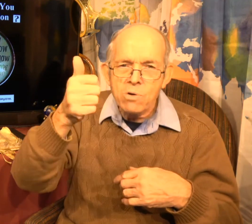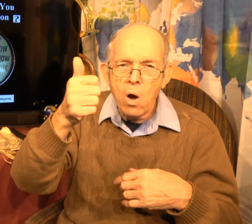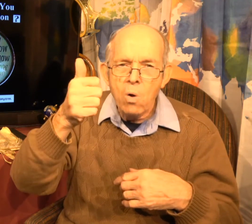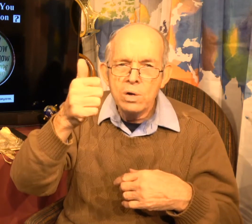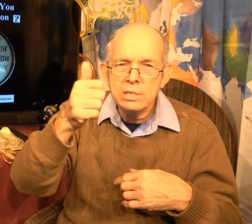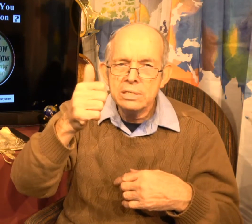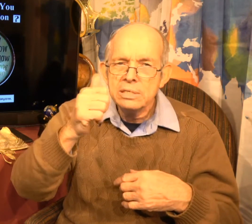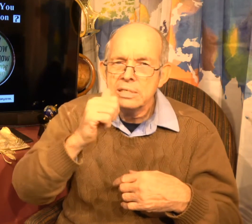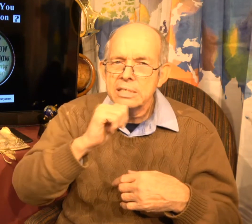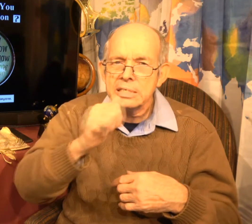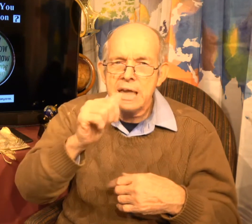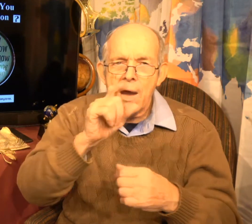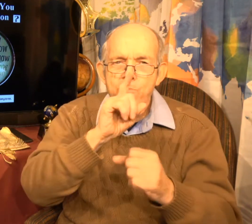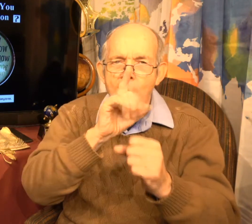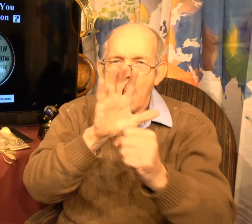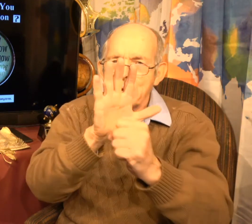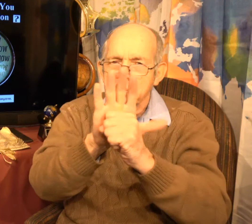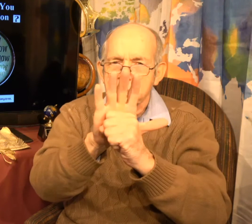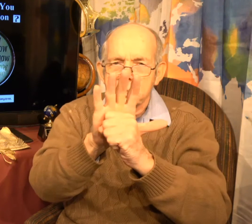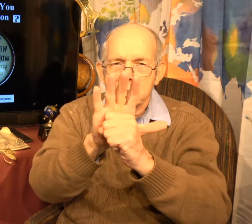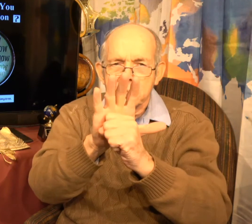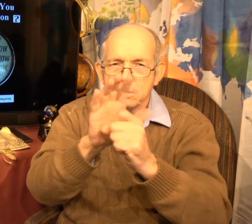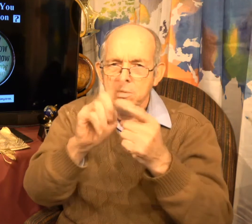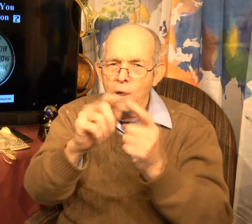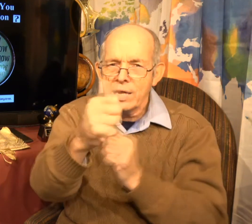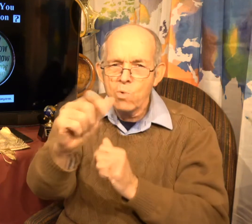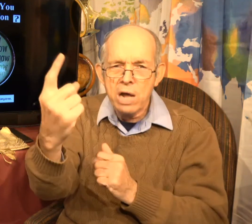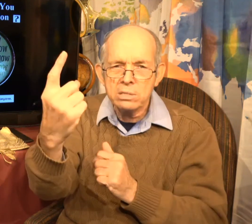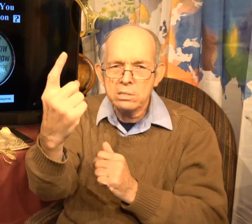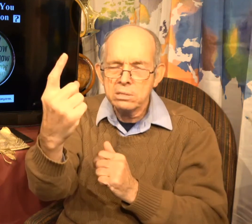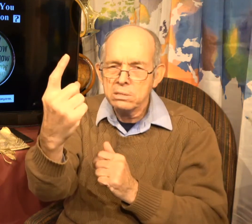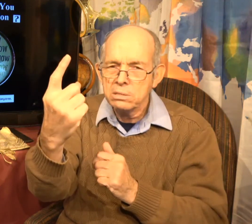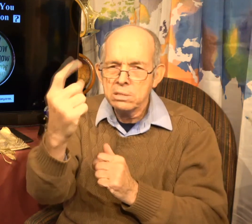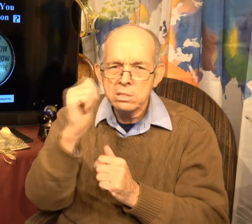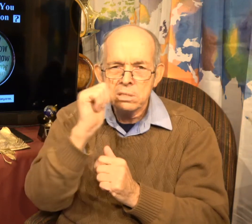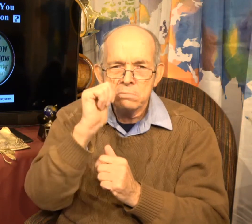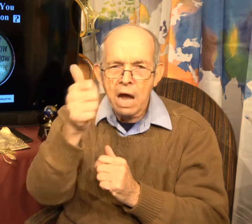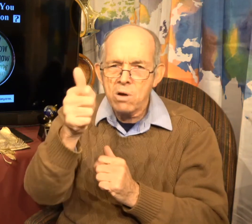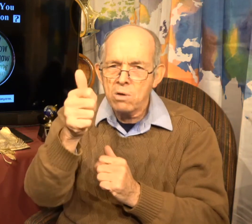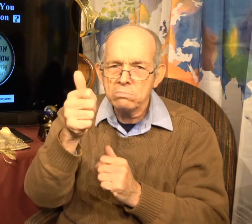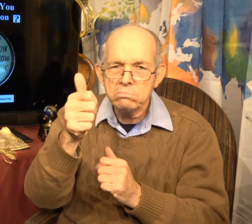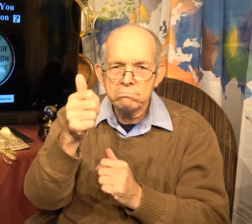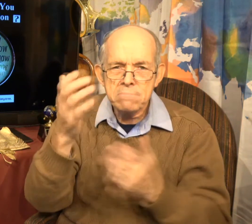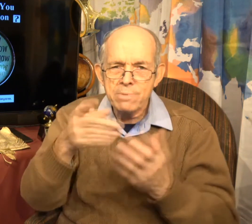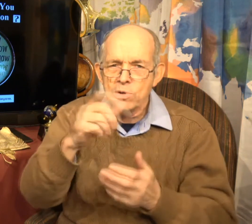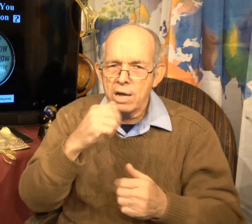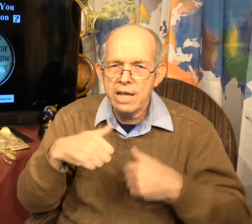Tomorrow is not promised to anyone. Tomorrow, maybe you don't live.